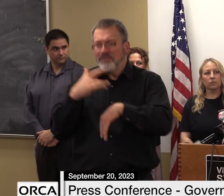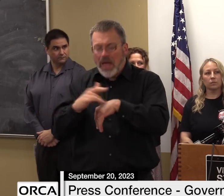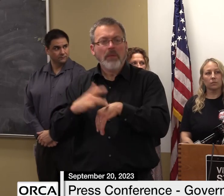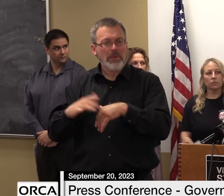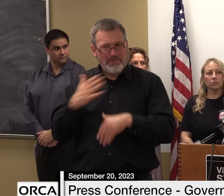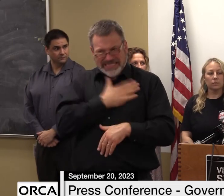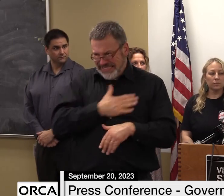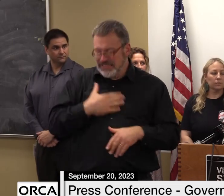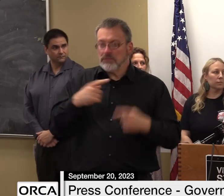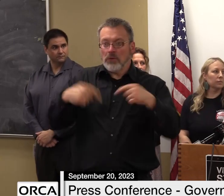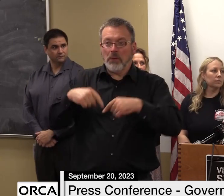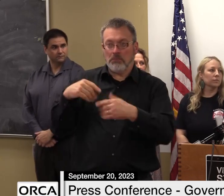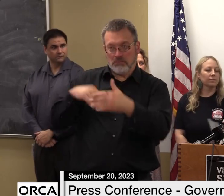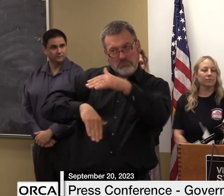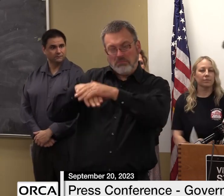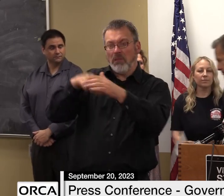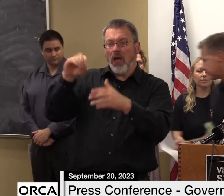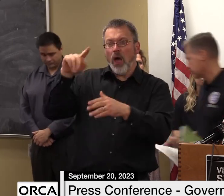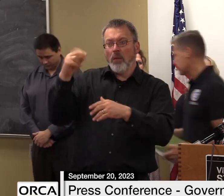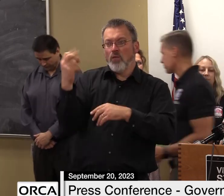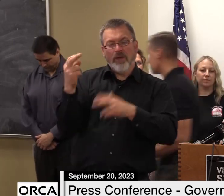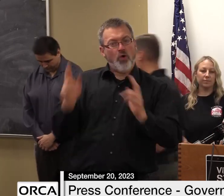much. Governor, back to you.